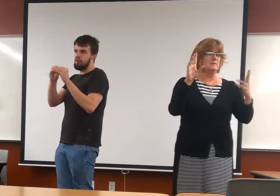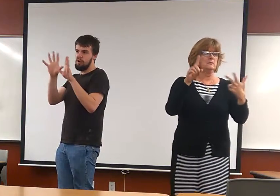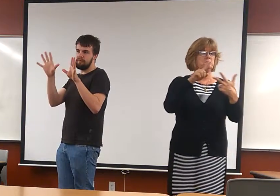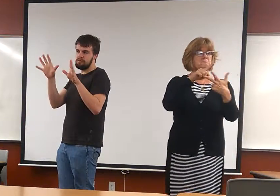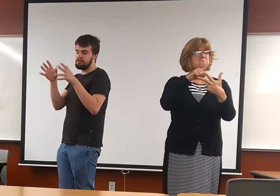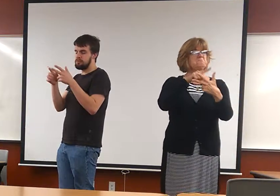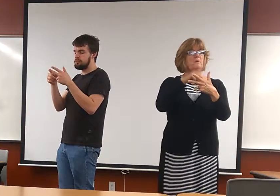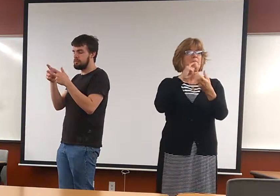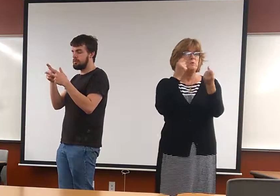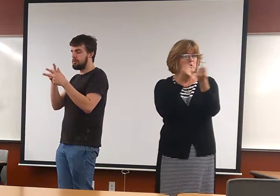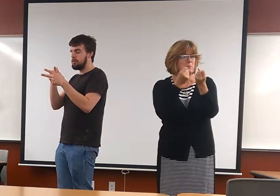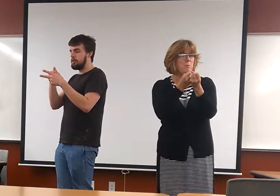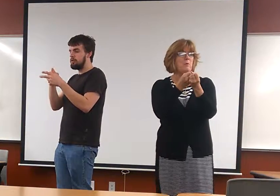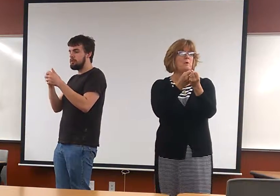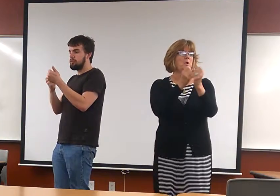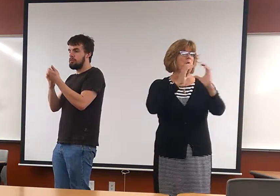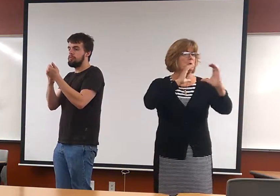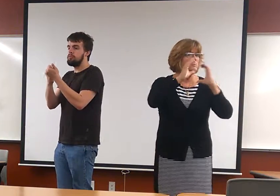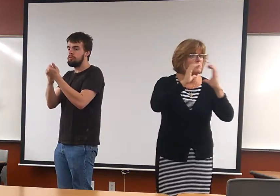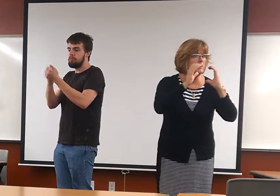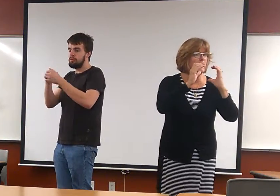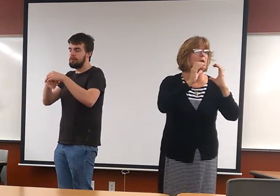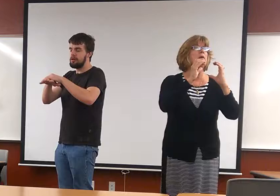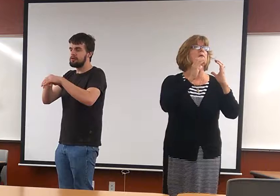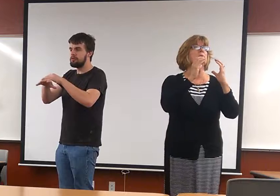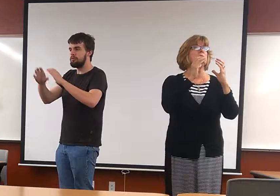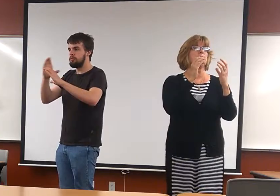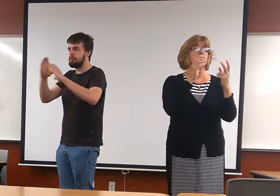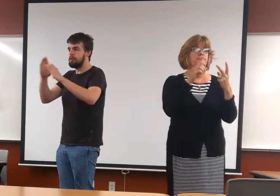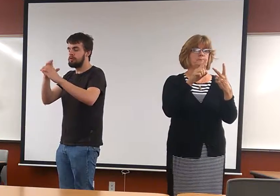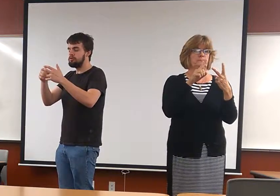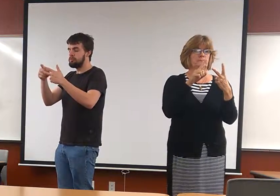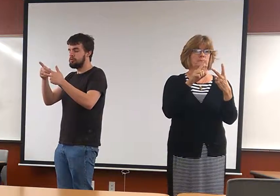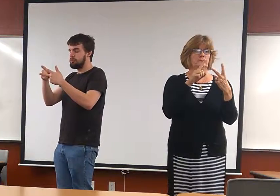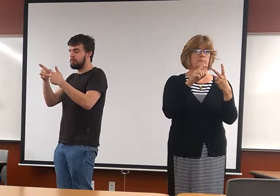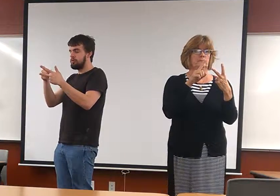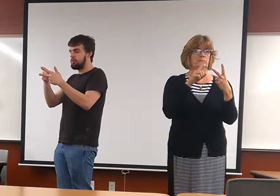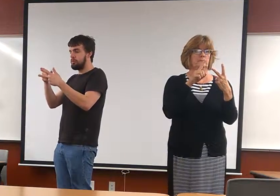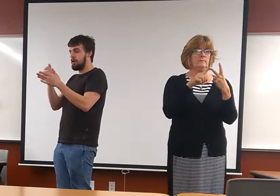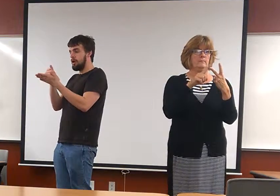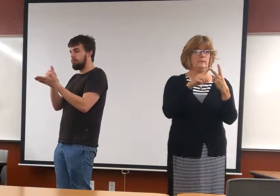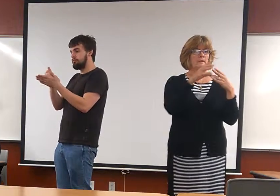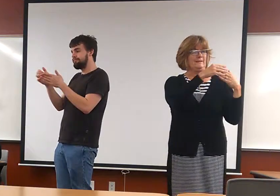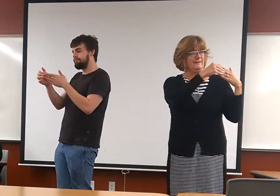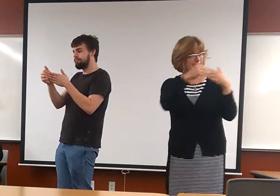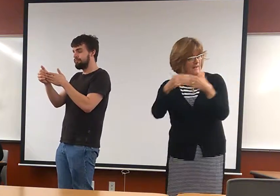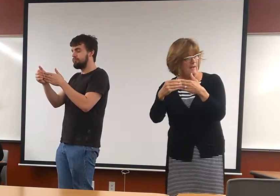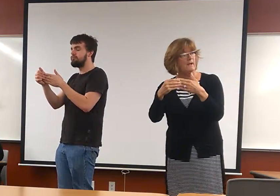support accessibility to communication, and the second is to help guide through an environment.